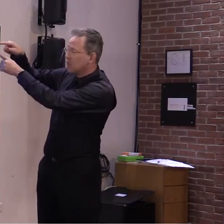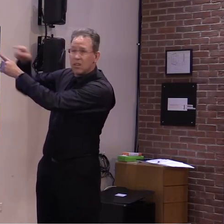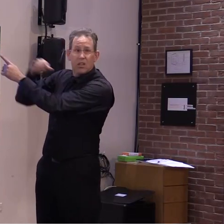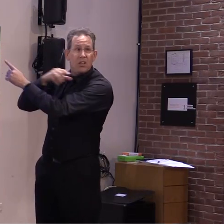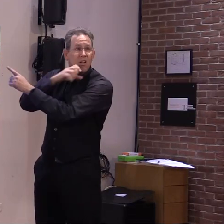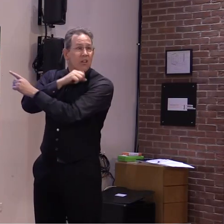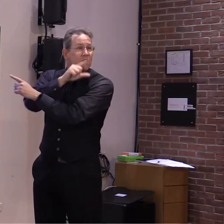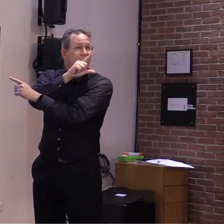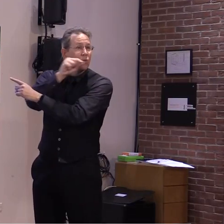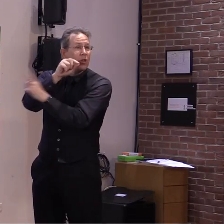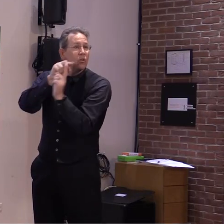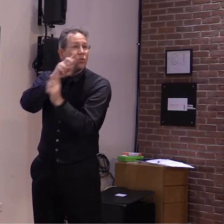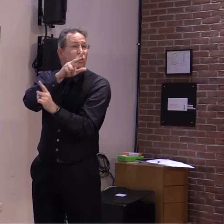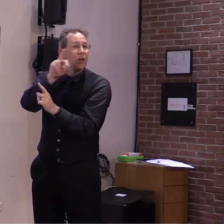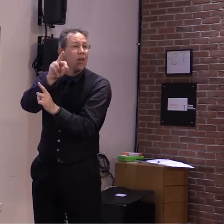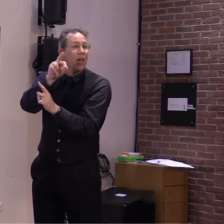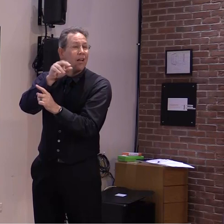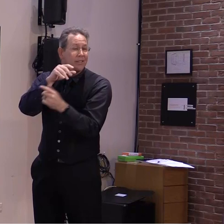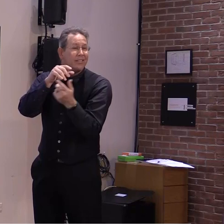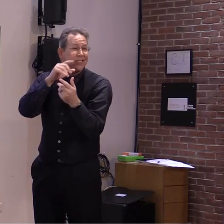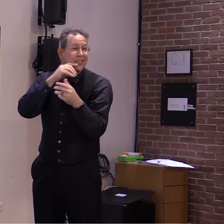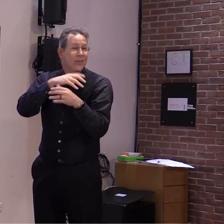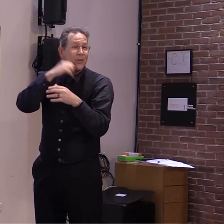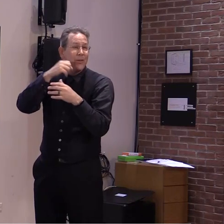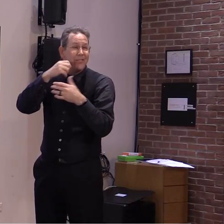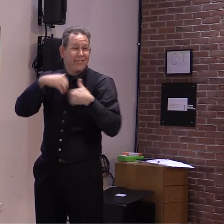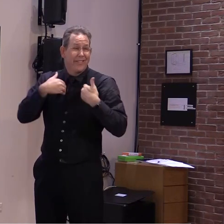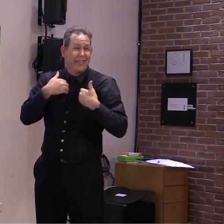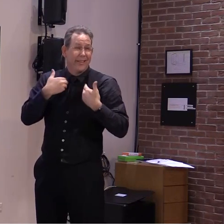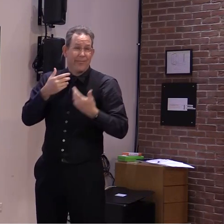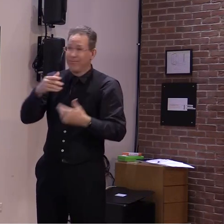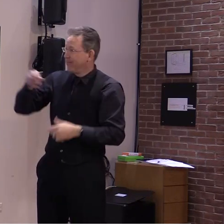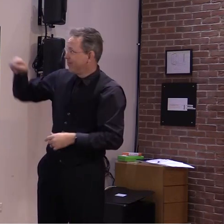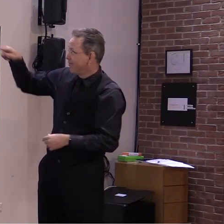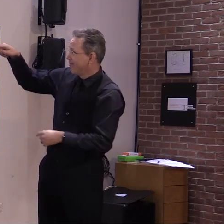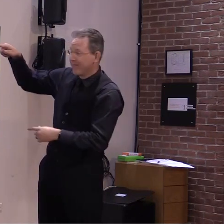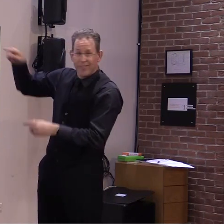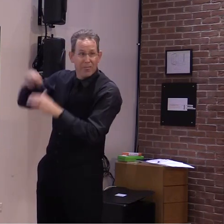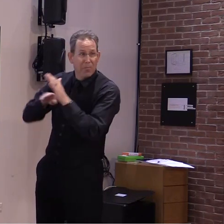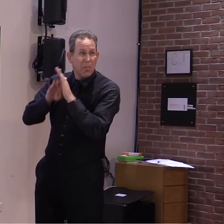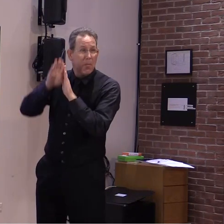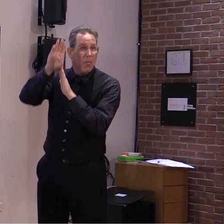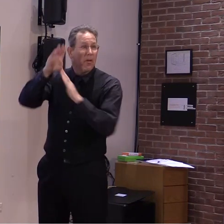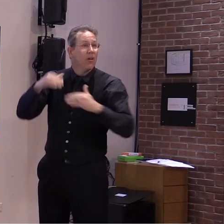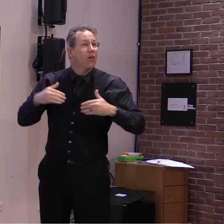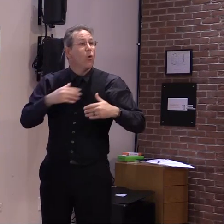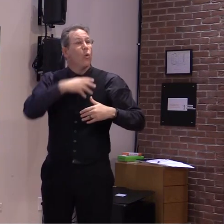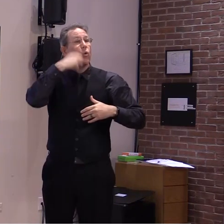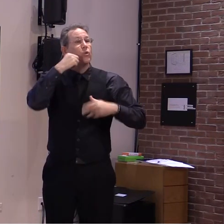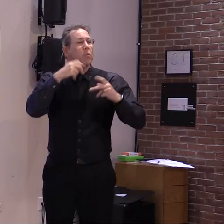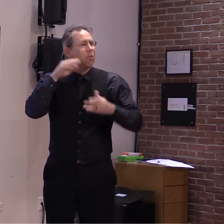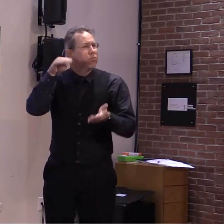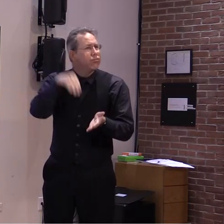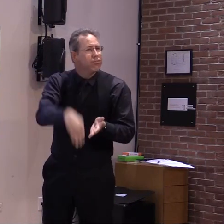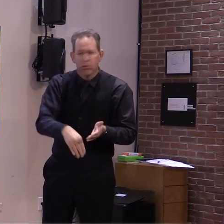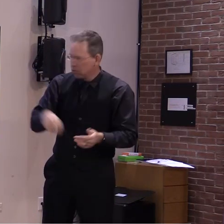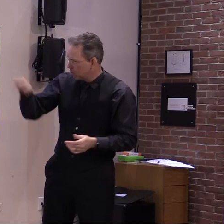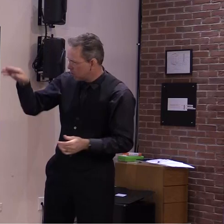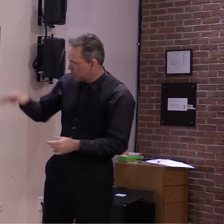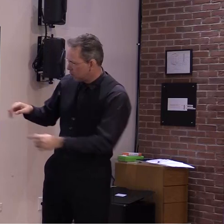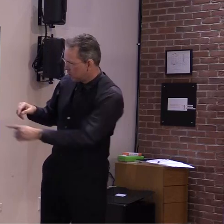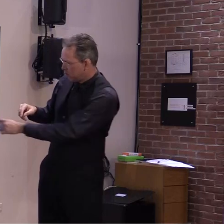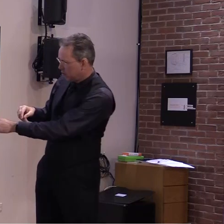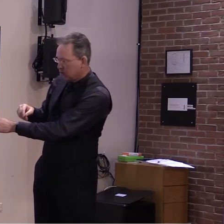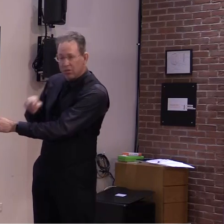about how our median age had been sloping downward, falling below 30 a few weeks ago, and now standing at